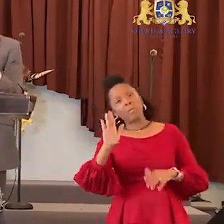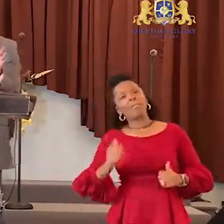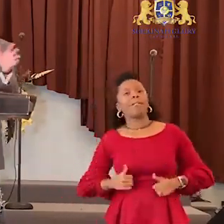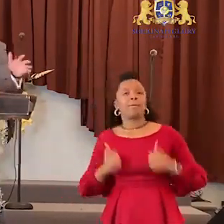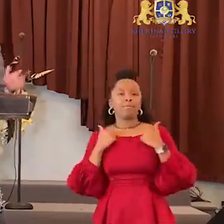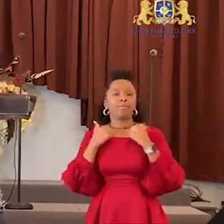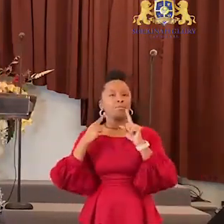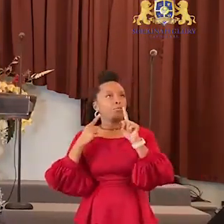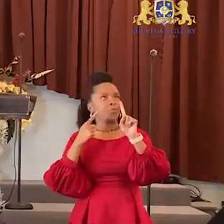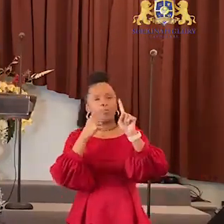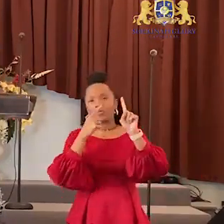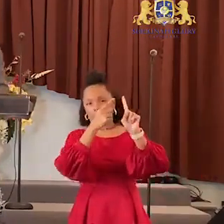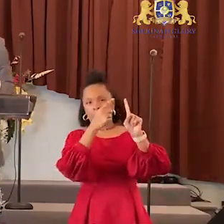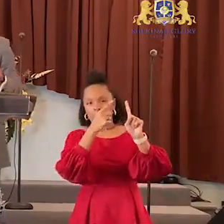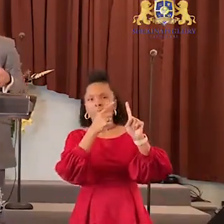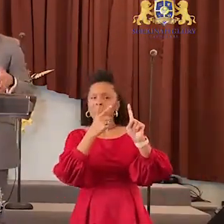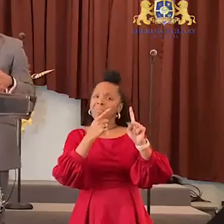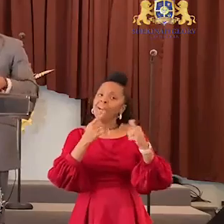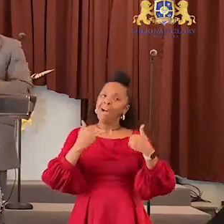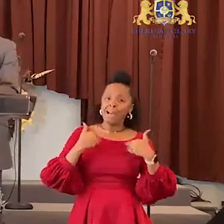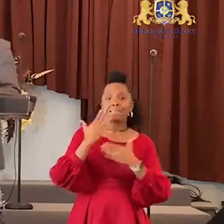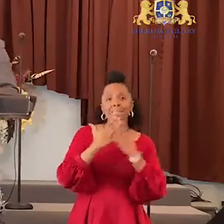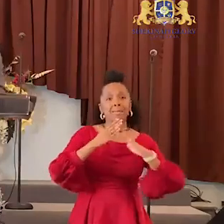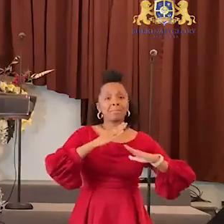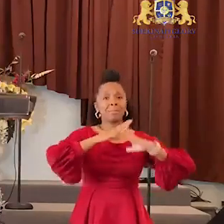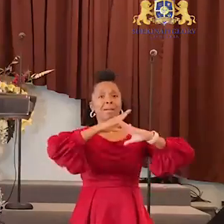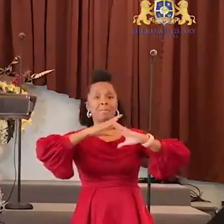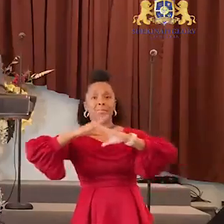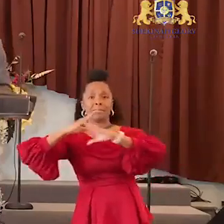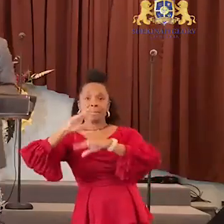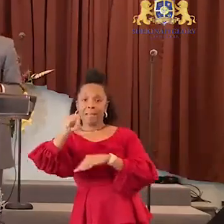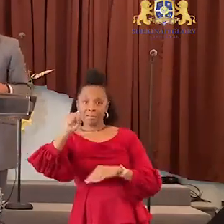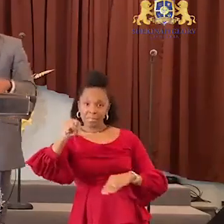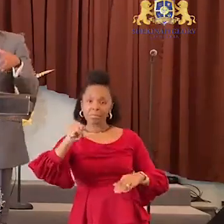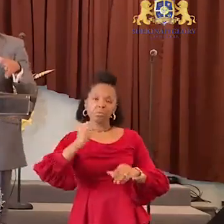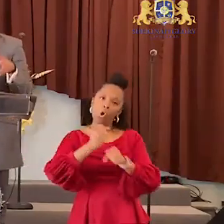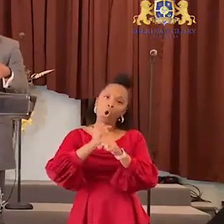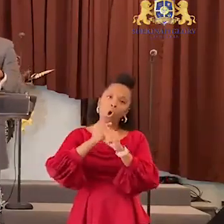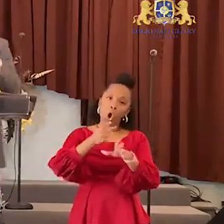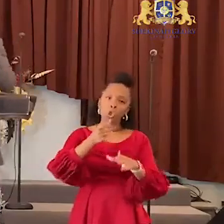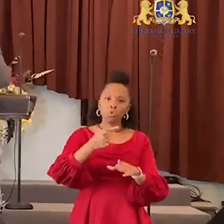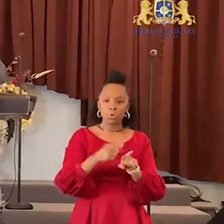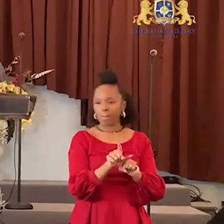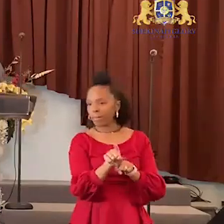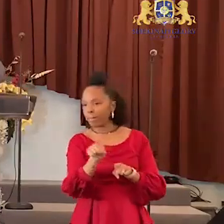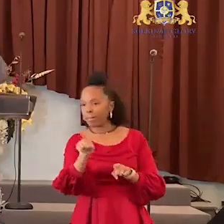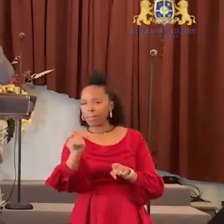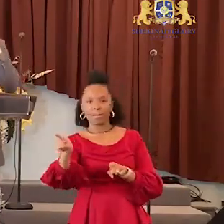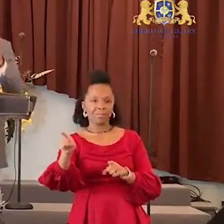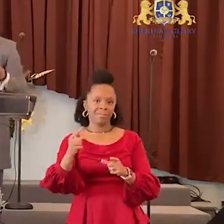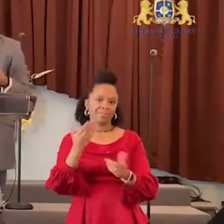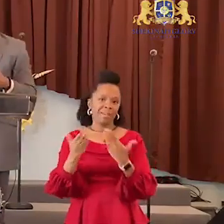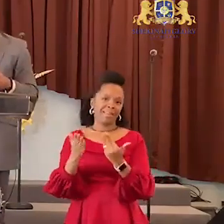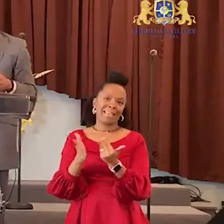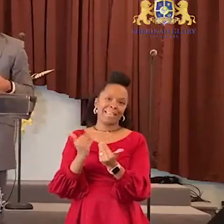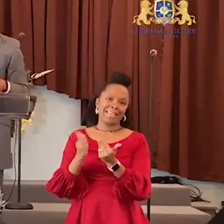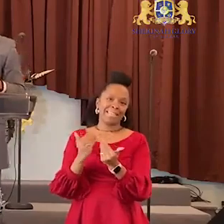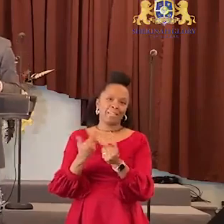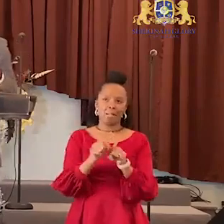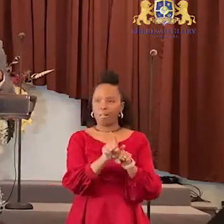wants you to reroute. The devil wants you to go another way because it's probably easier. Paul